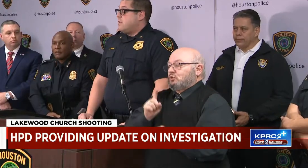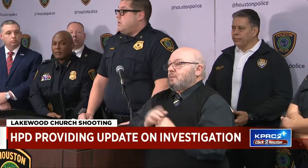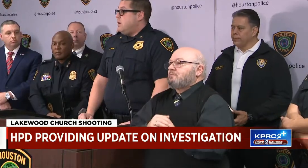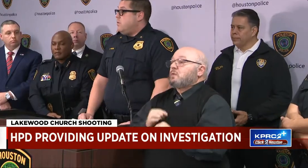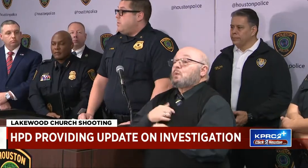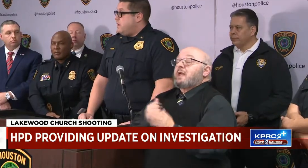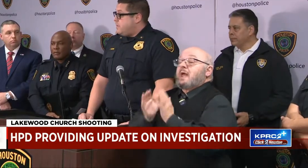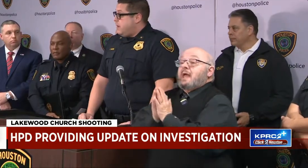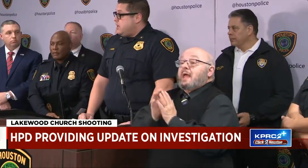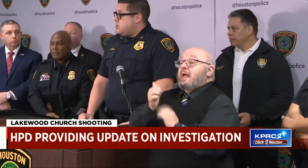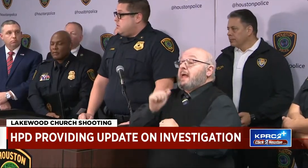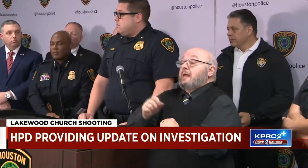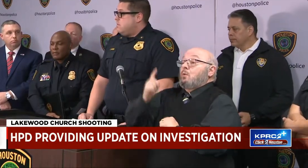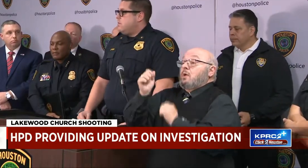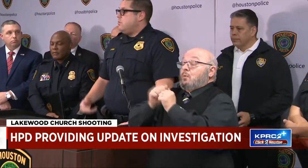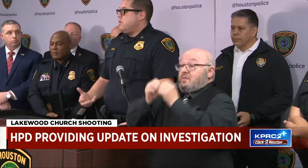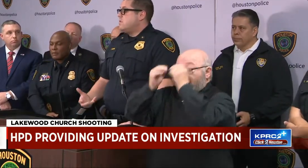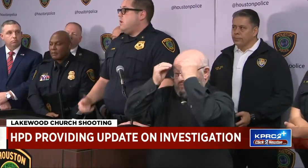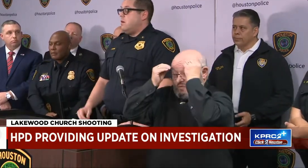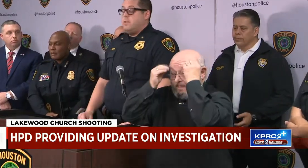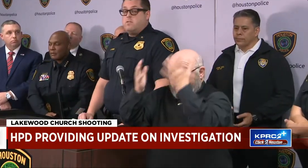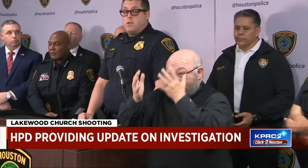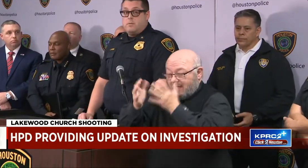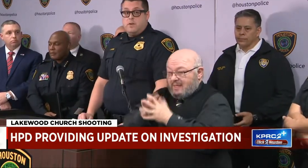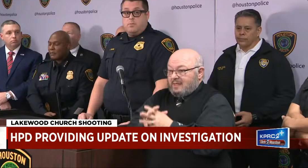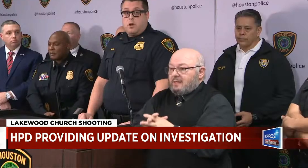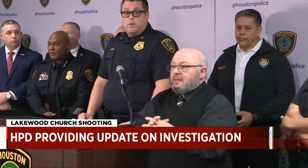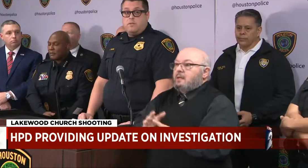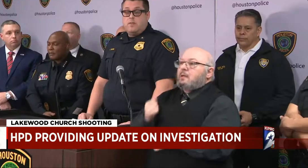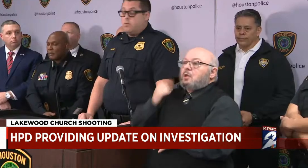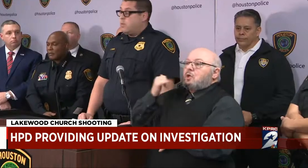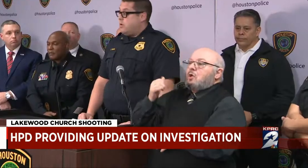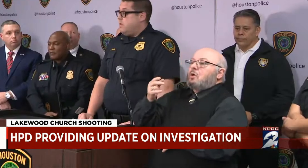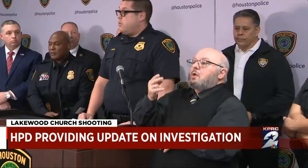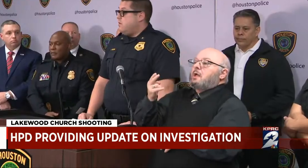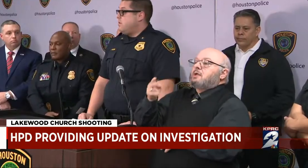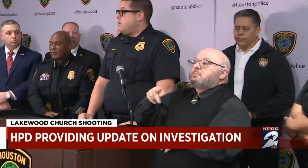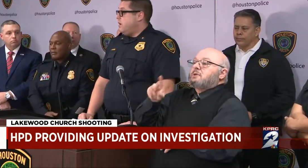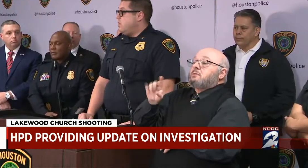We ask anybody with information to please call the Houston Homicide Department,